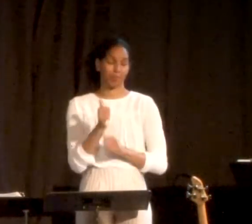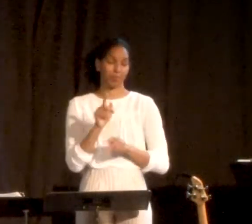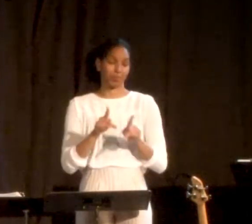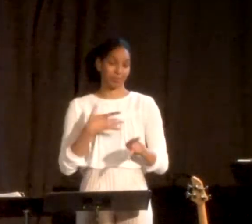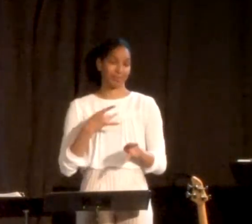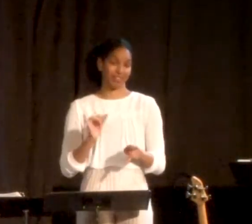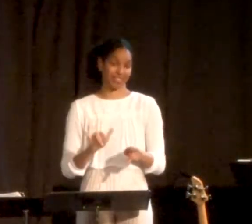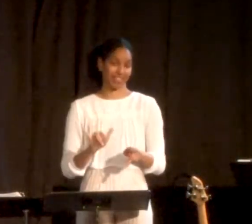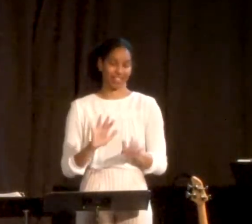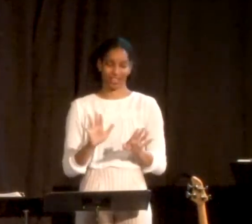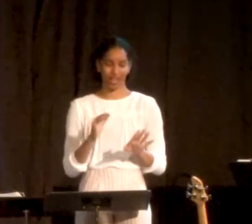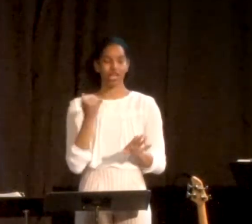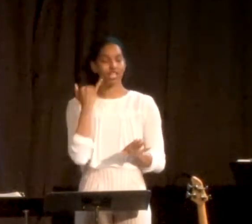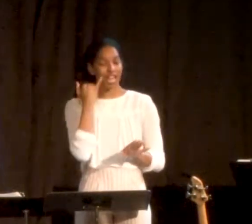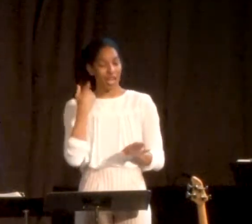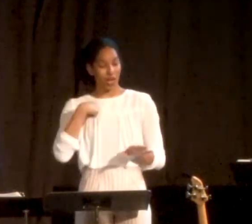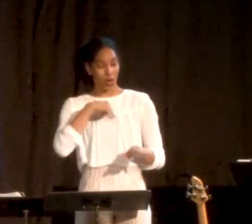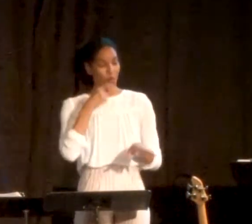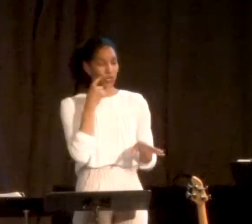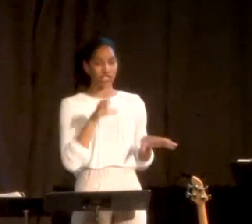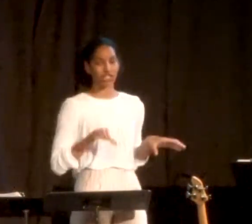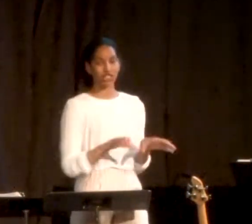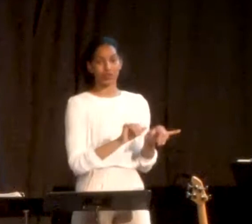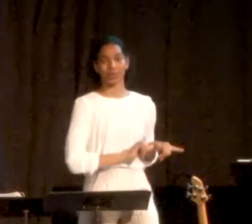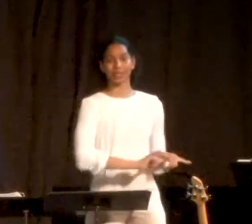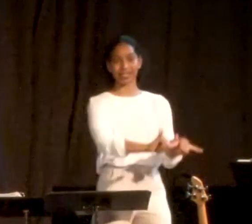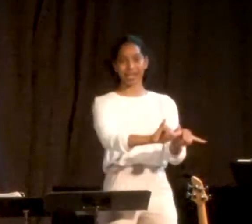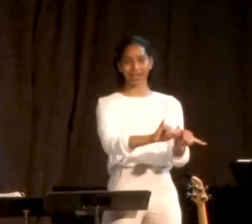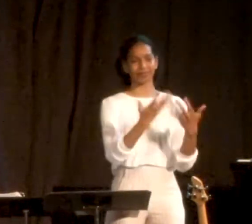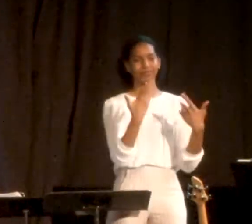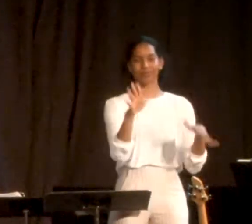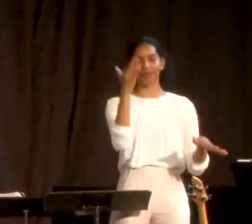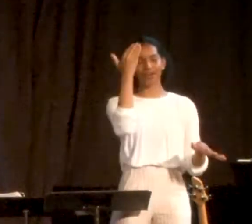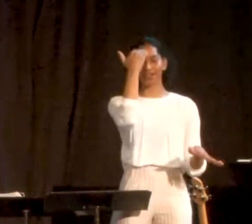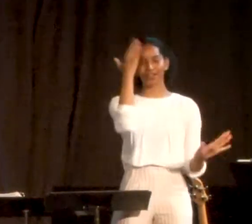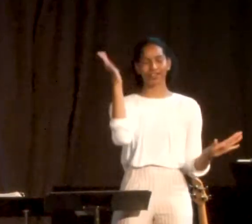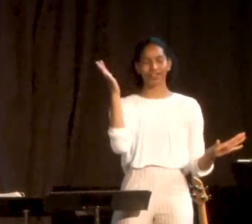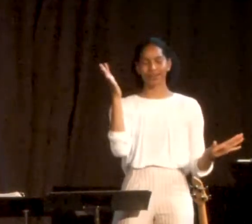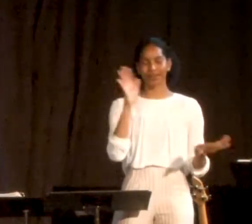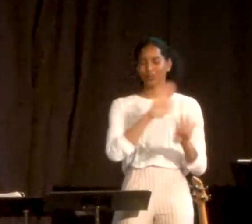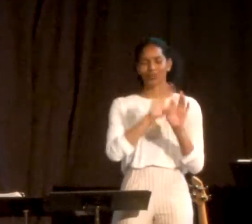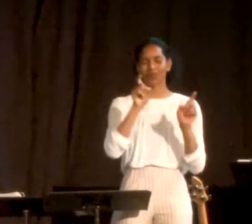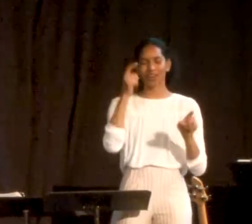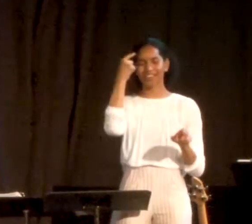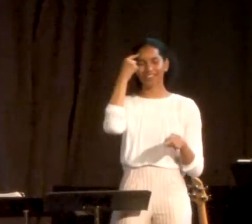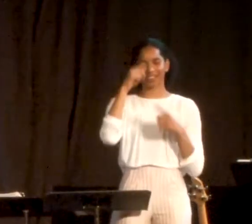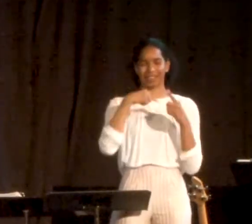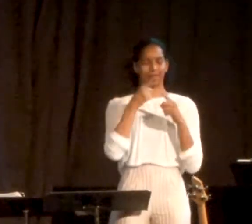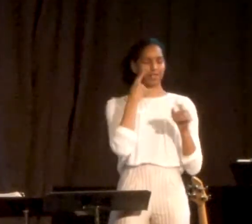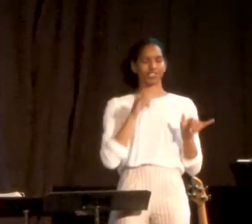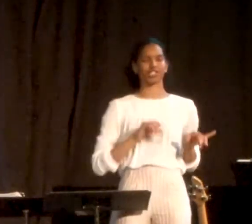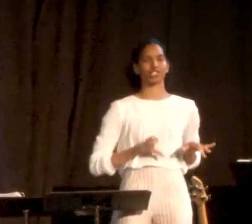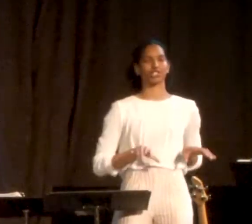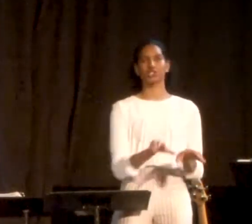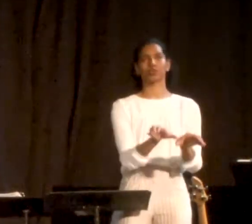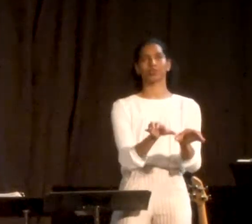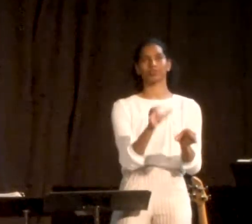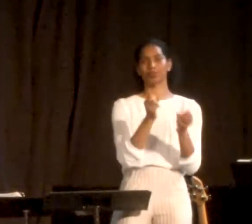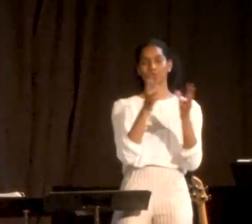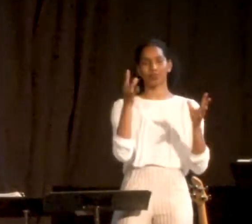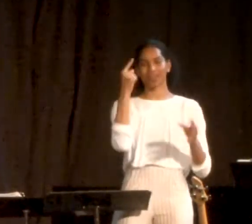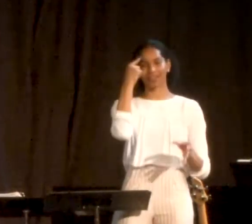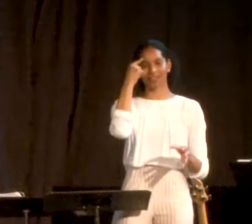right? So we do it the way we've always done it because we know instinctively what needs to get done and how to do it and who to call.